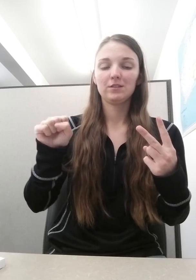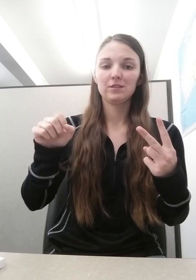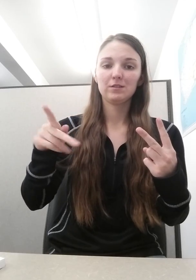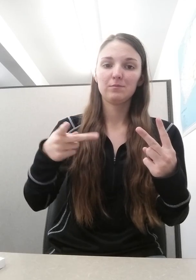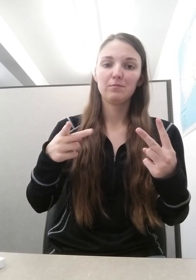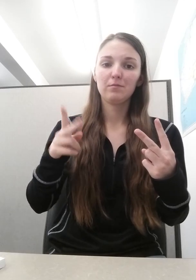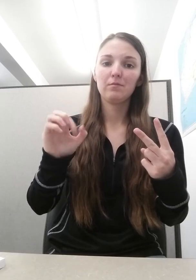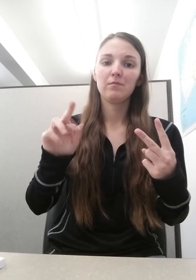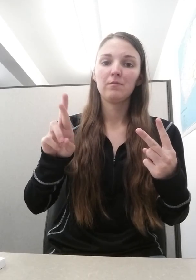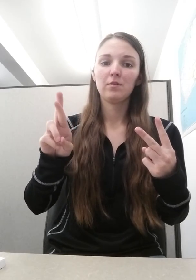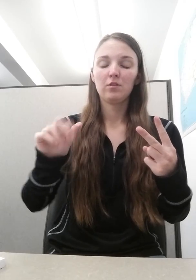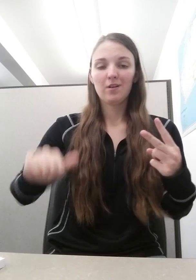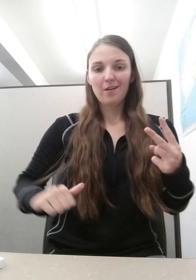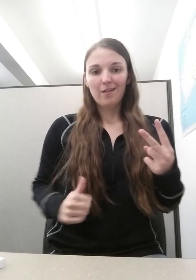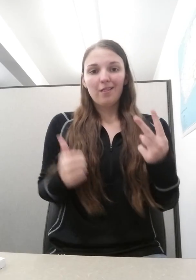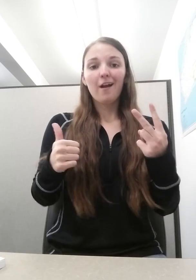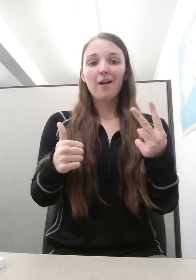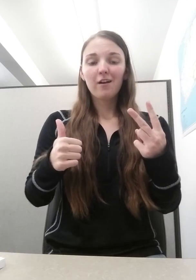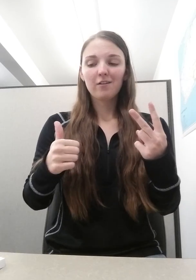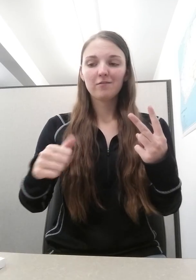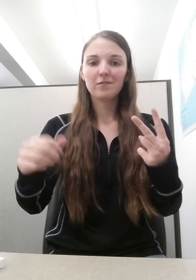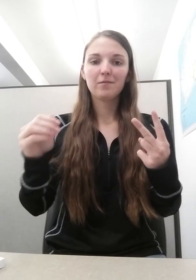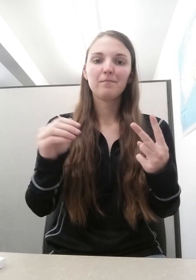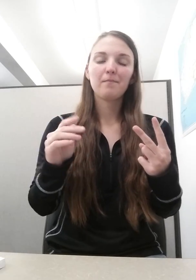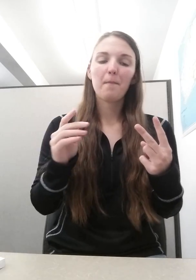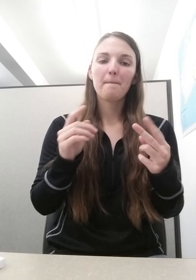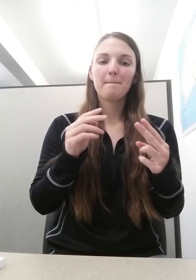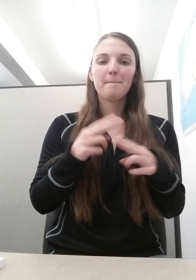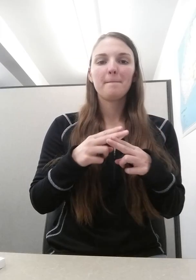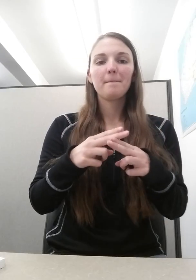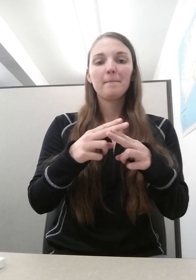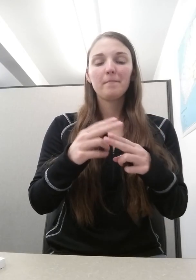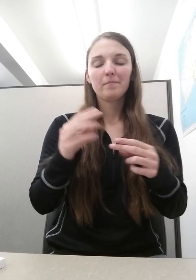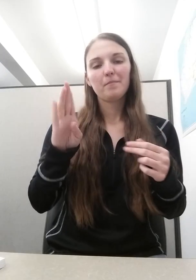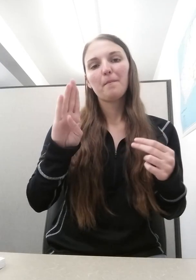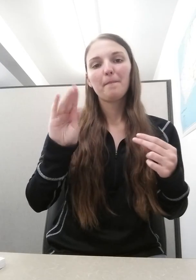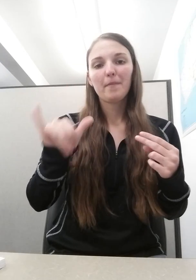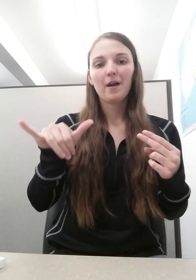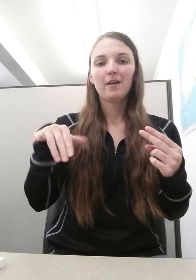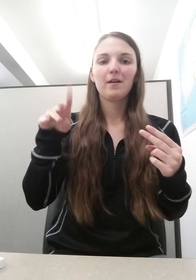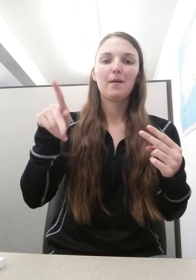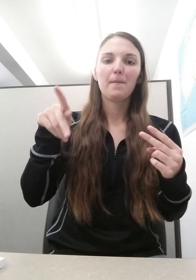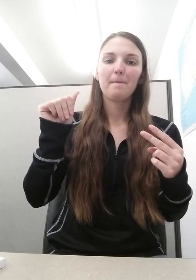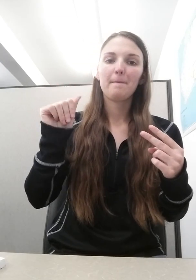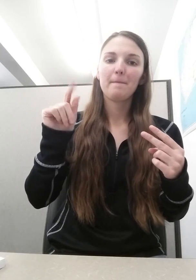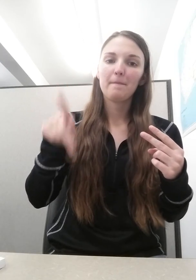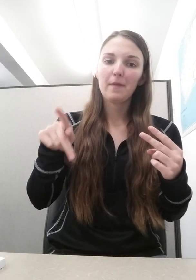man, though, we have to look at the humble beginnings of his father. We've got to look at the town that he came